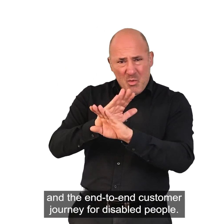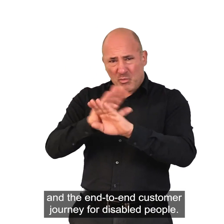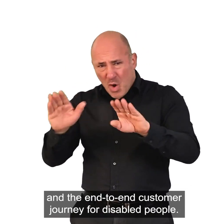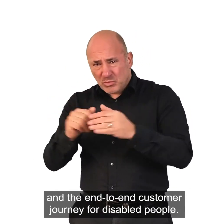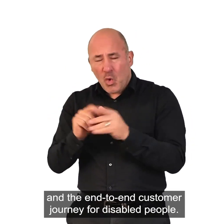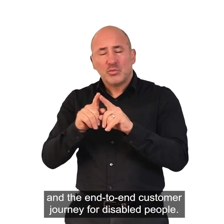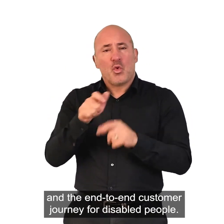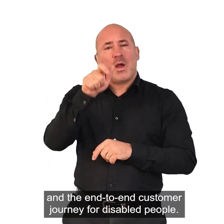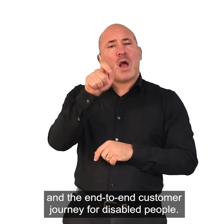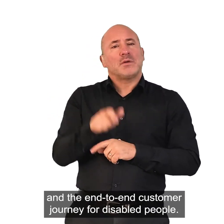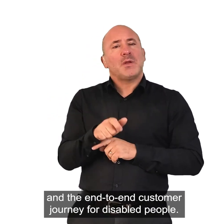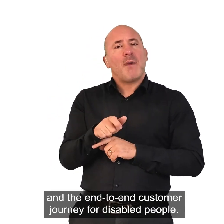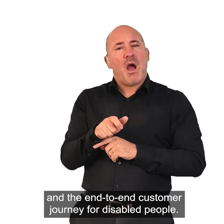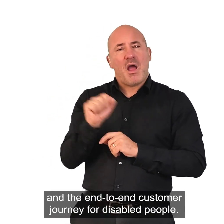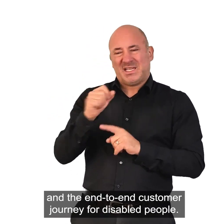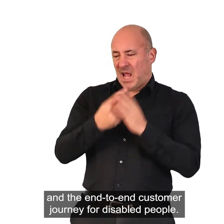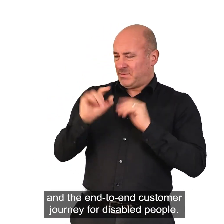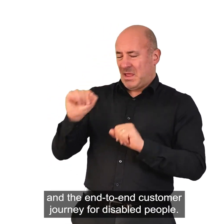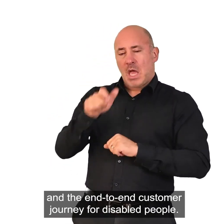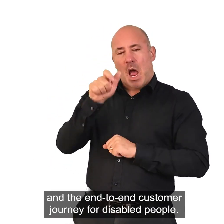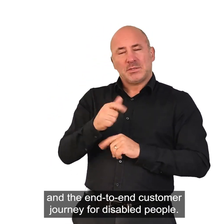and the end-to-end customer journey for disabled people.